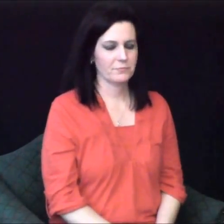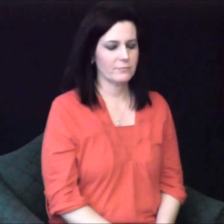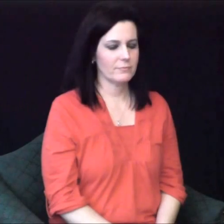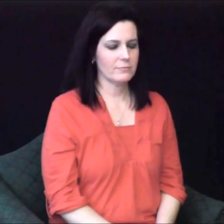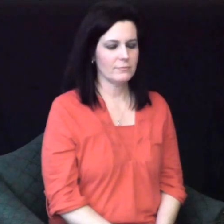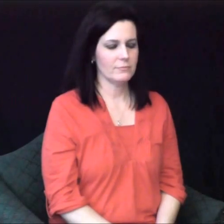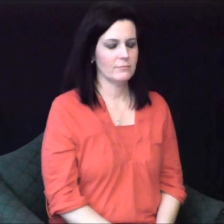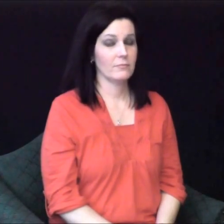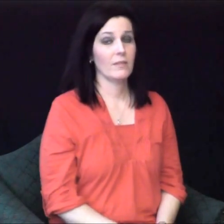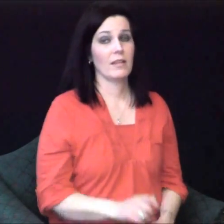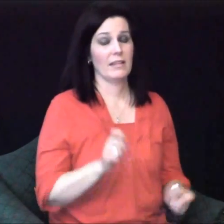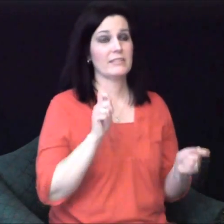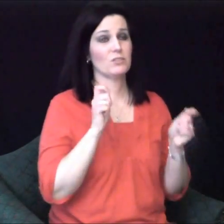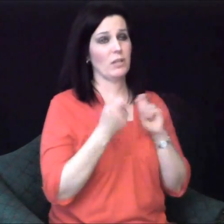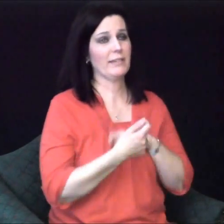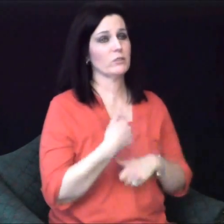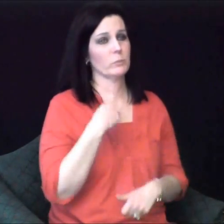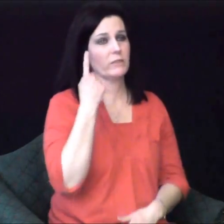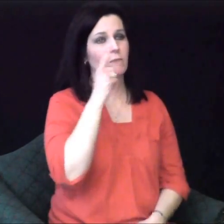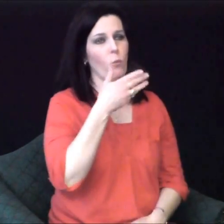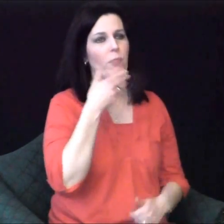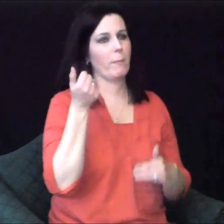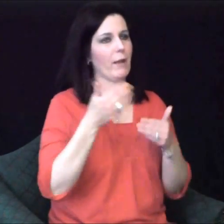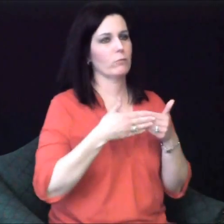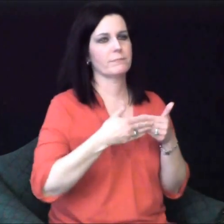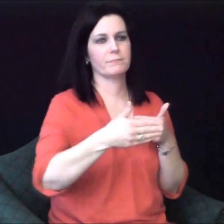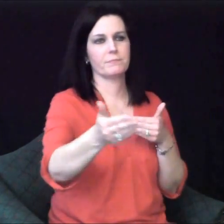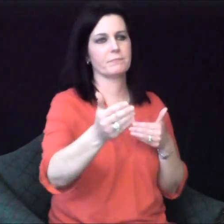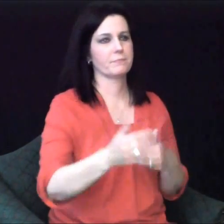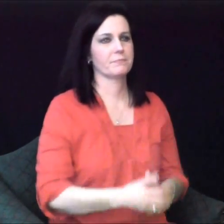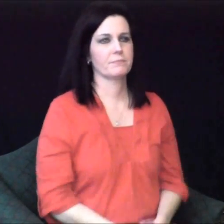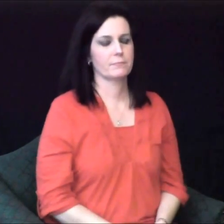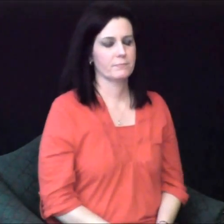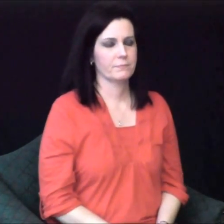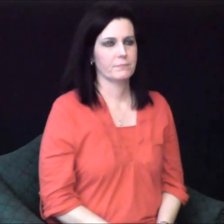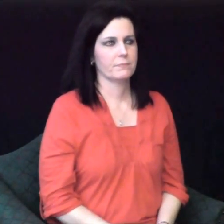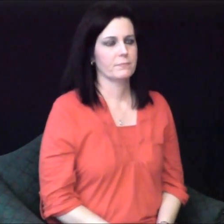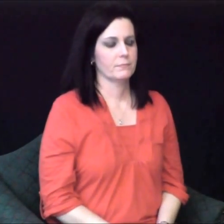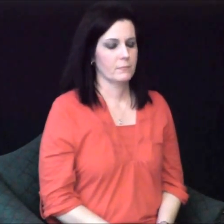nice. It's changed me for the better.